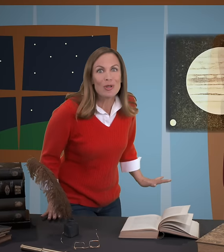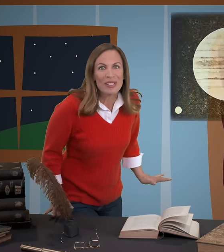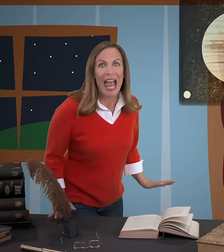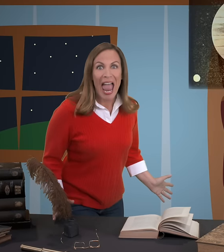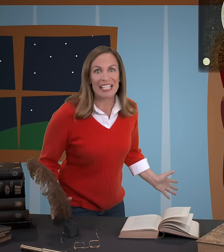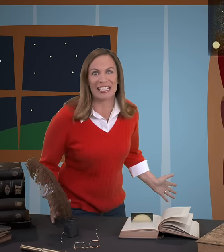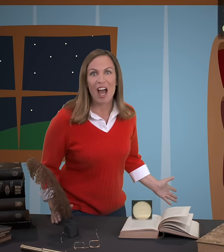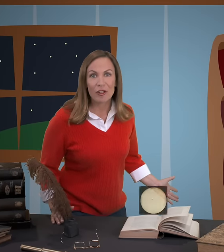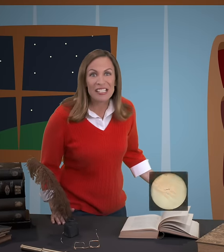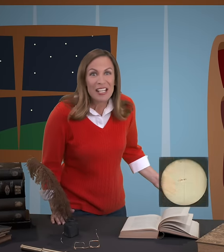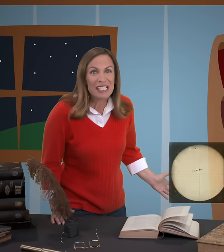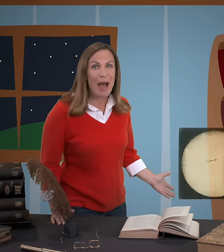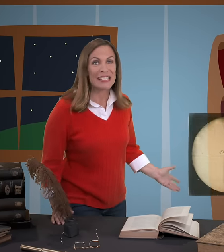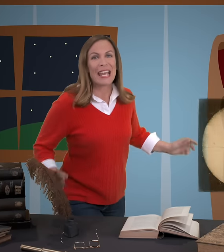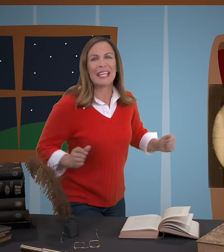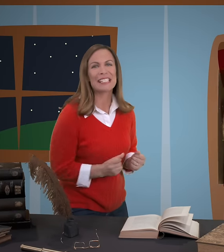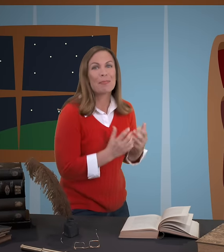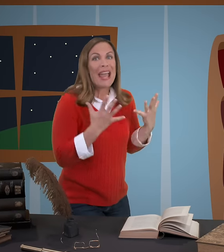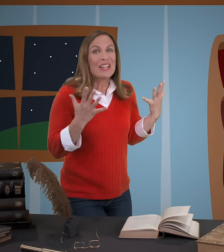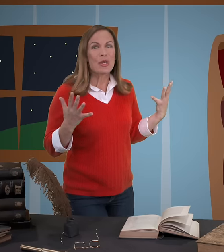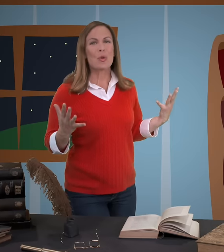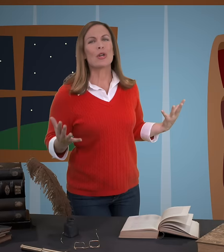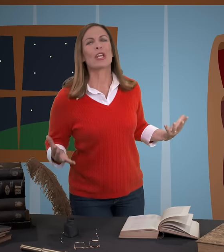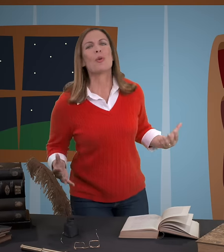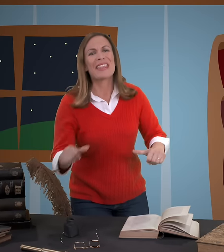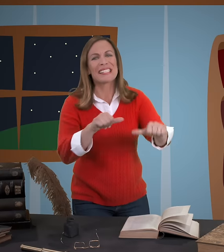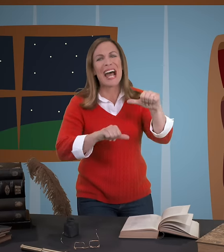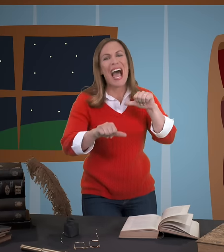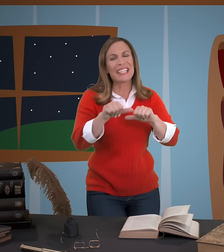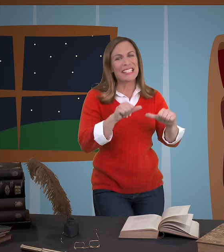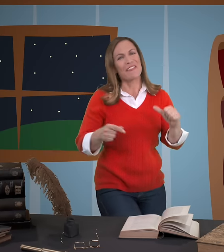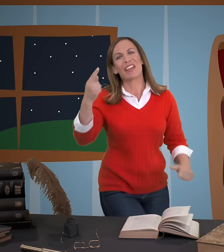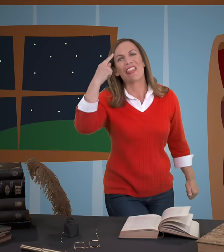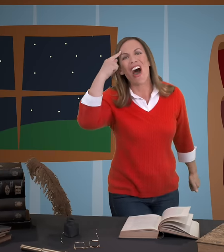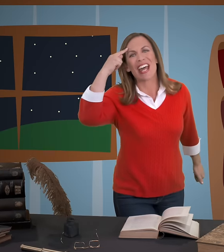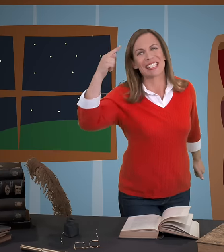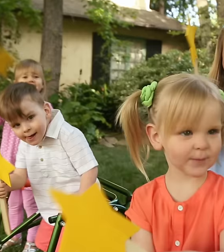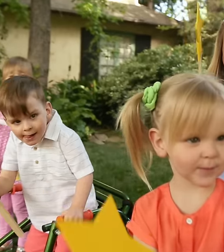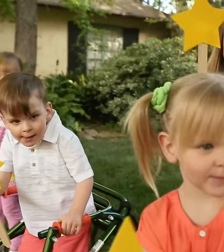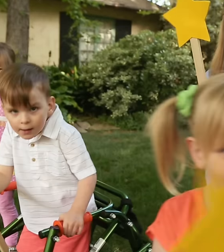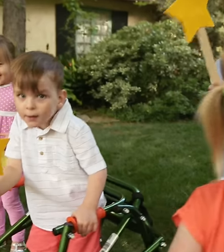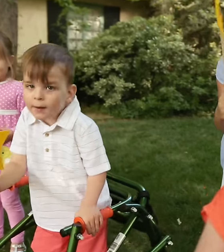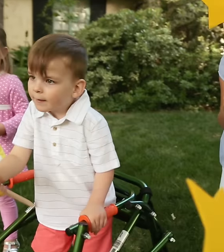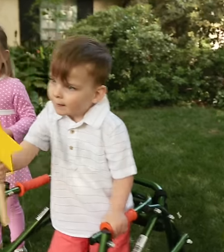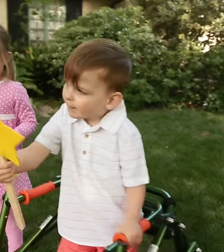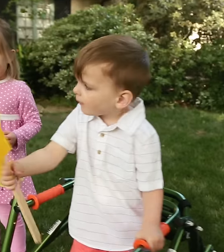moons and discovered sunspots. He inspired the world with scientific thought. Keep looking to